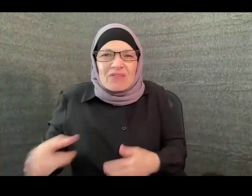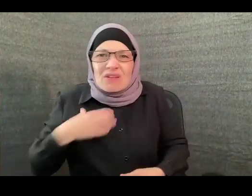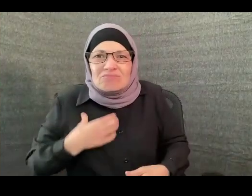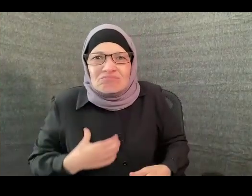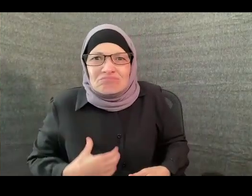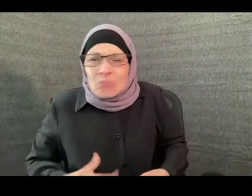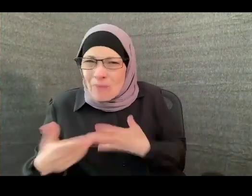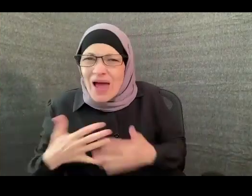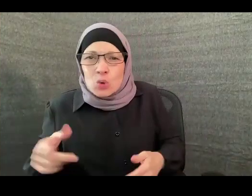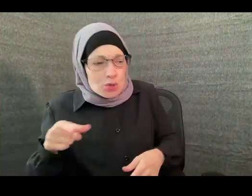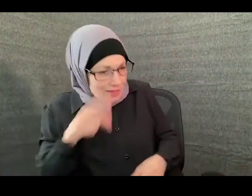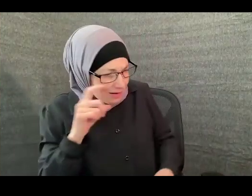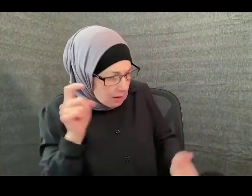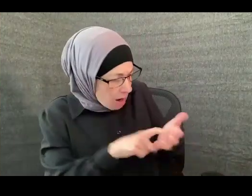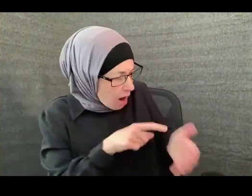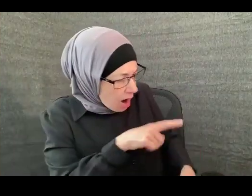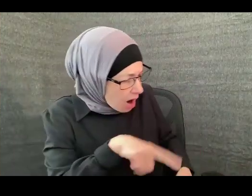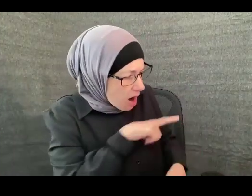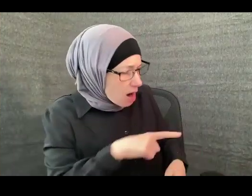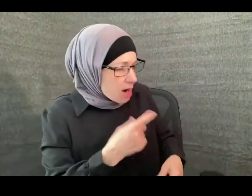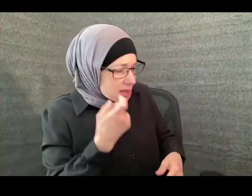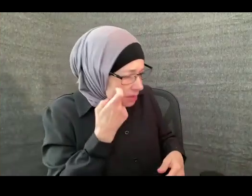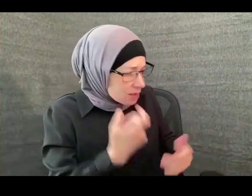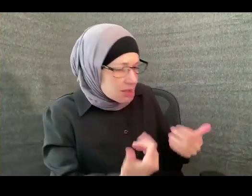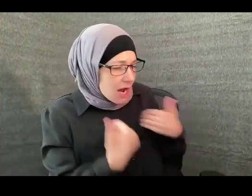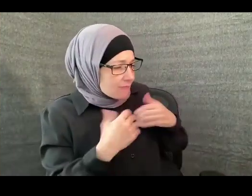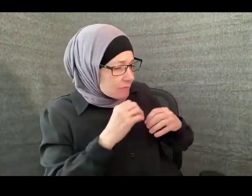he doesn't have nothing.